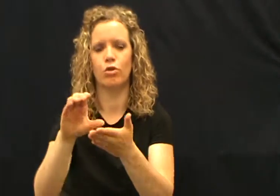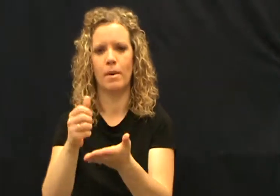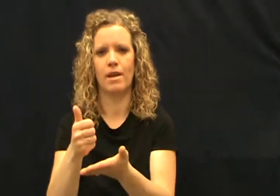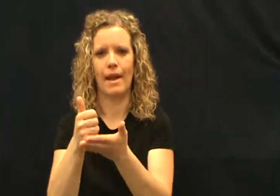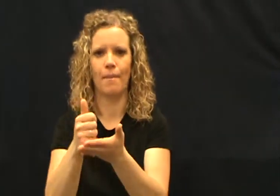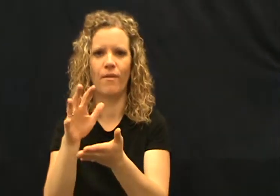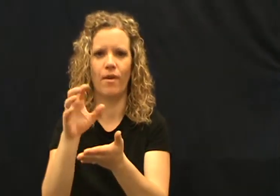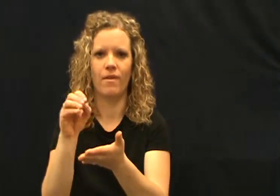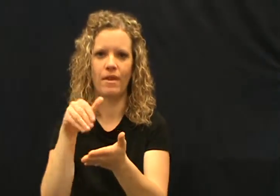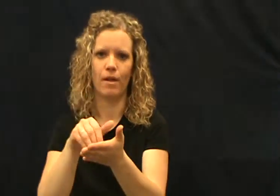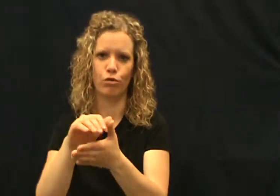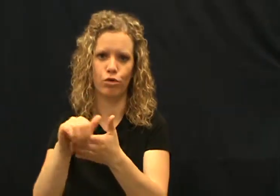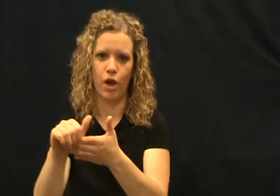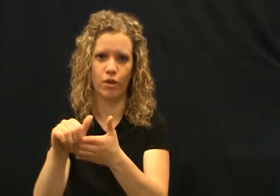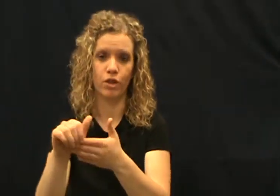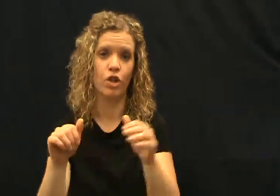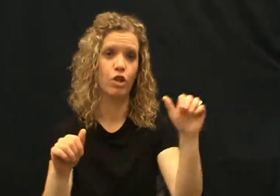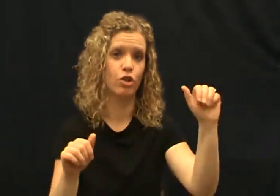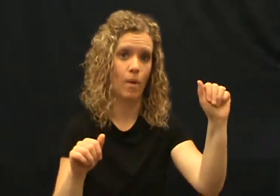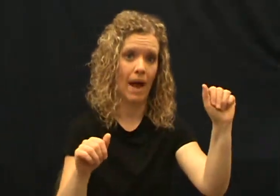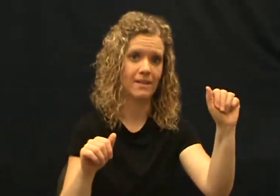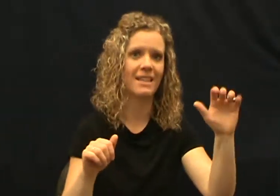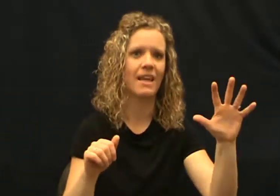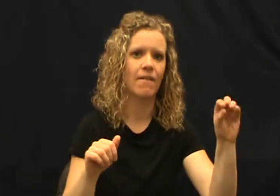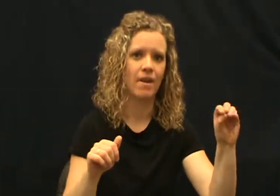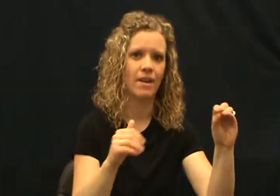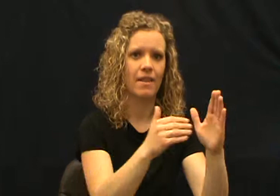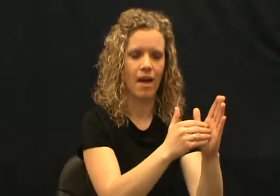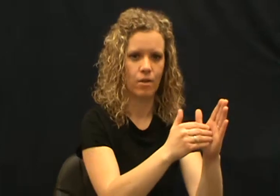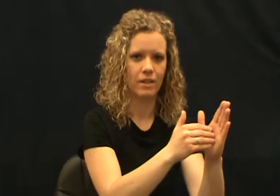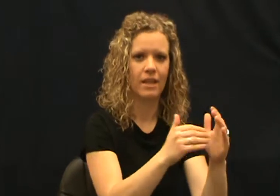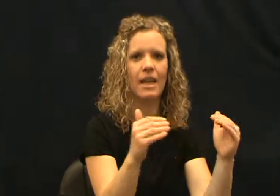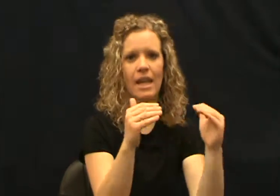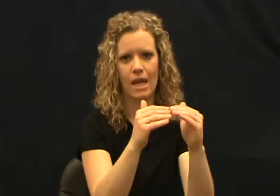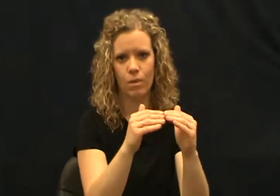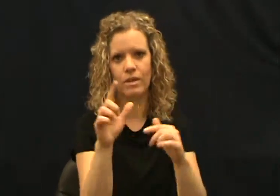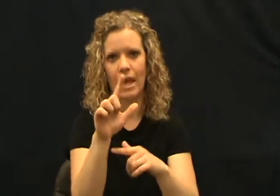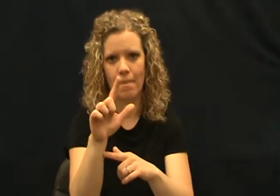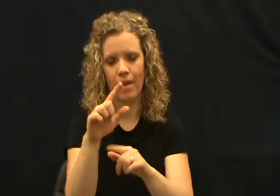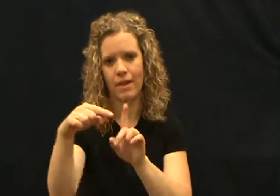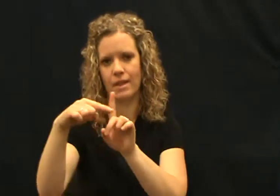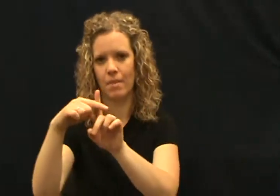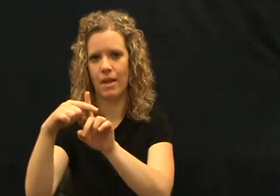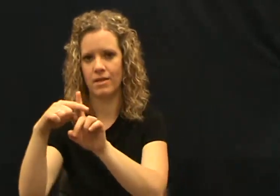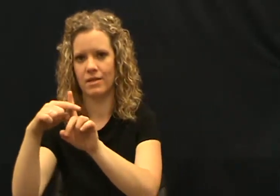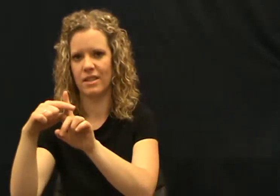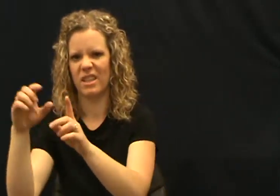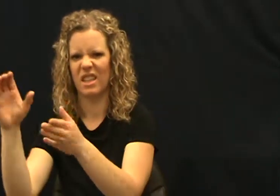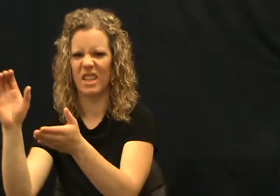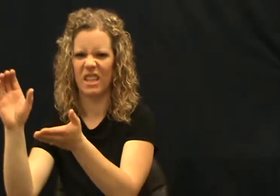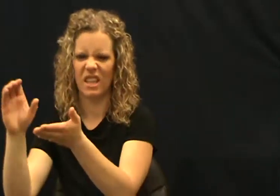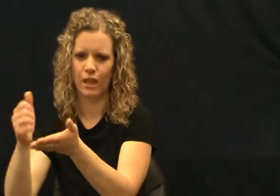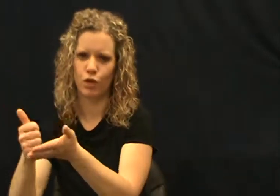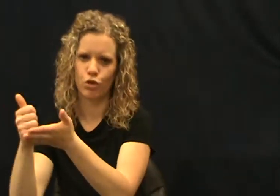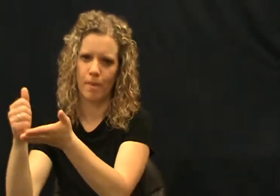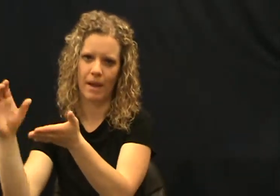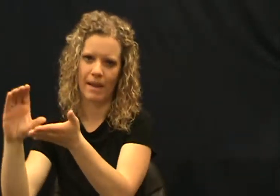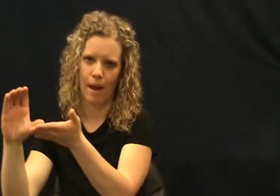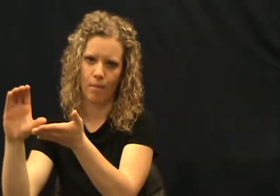So assets, $50,000 equals liability plus contributed capital, or stockholders' equity. And so our balance